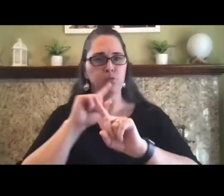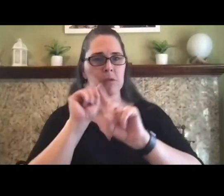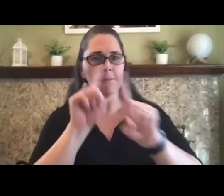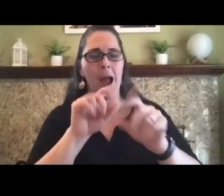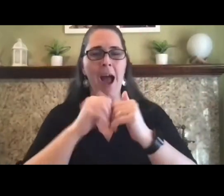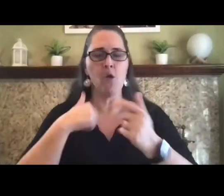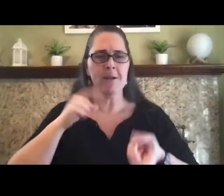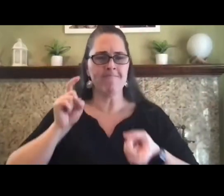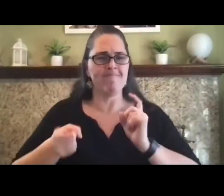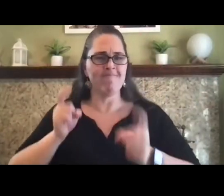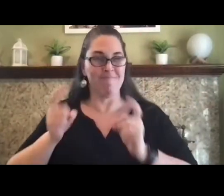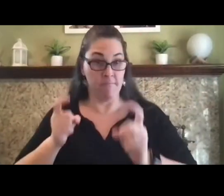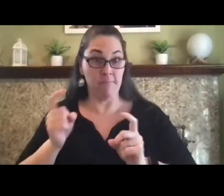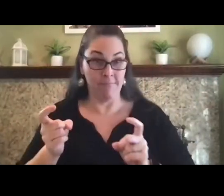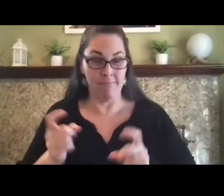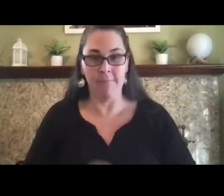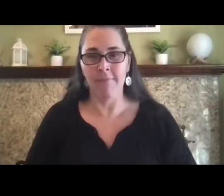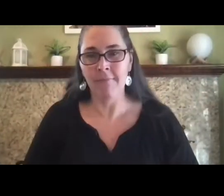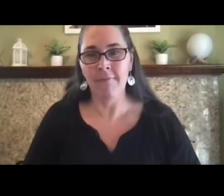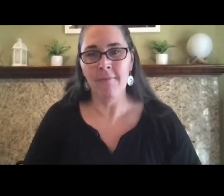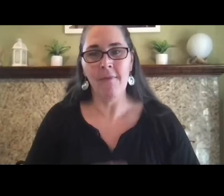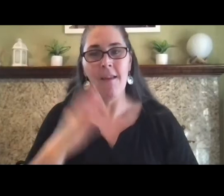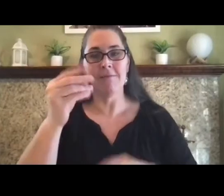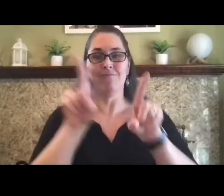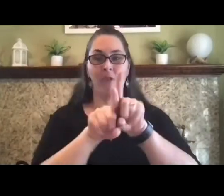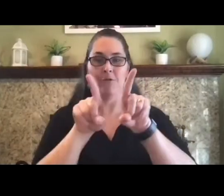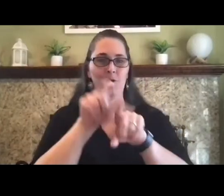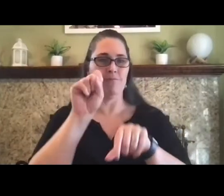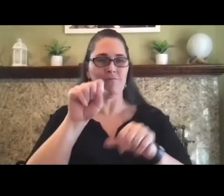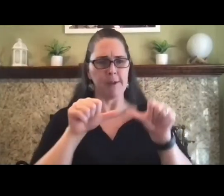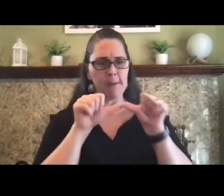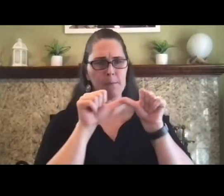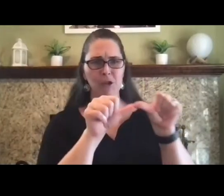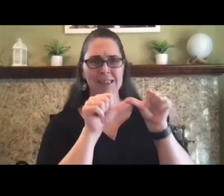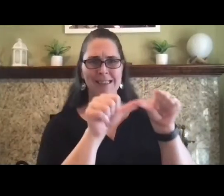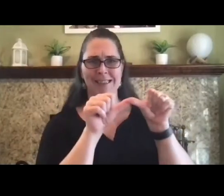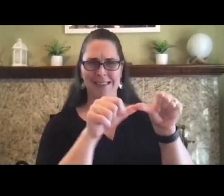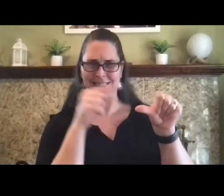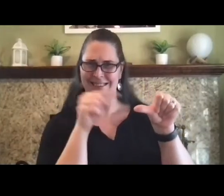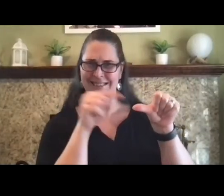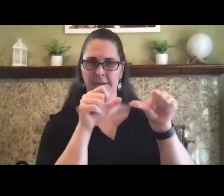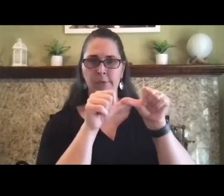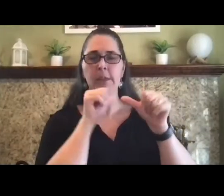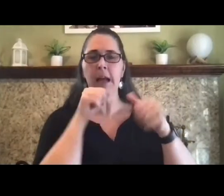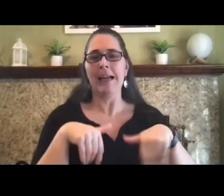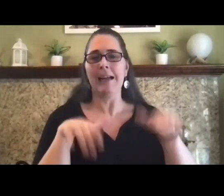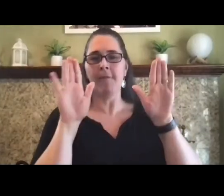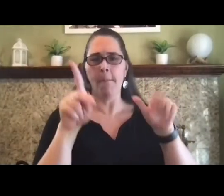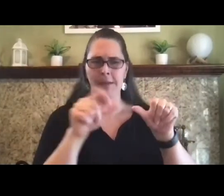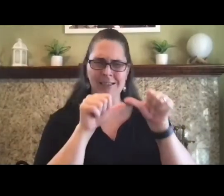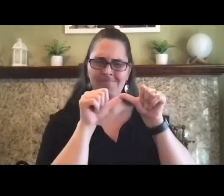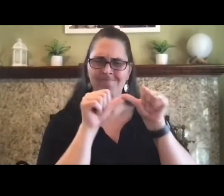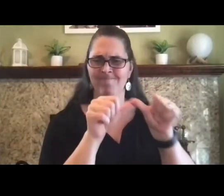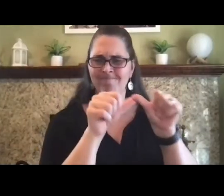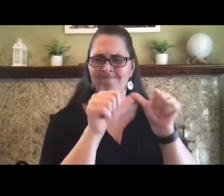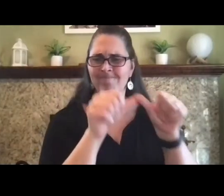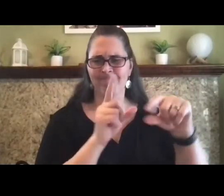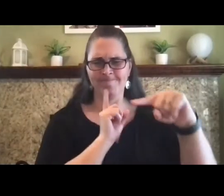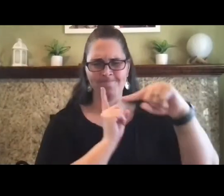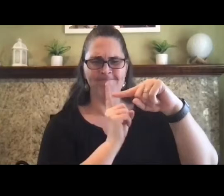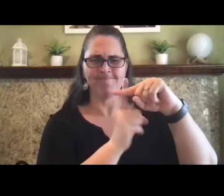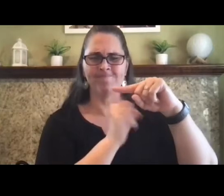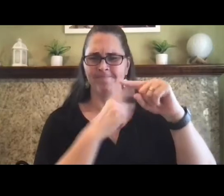this is all about building skills as they learn through video games. This is a critical part of coping skills, how they respond and adapt